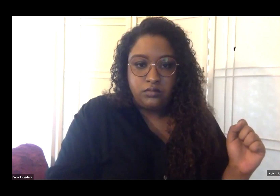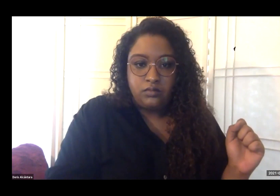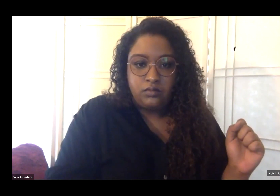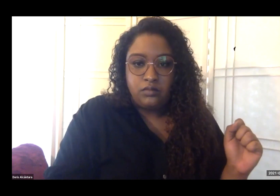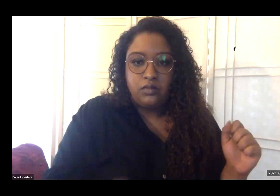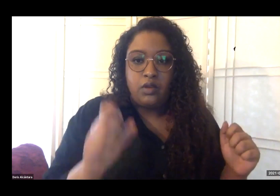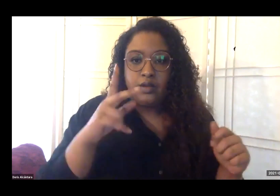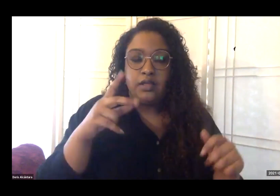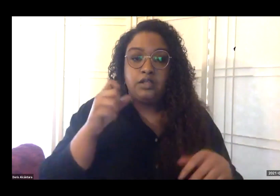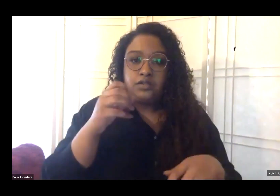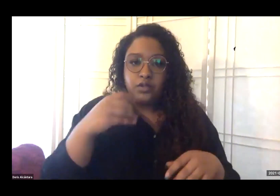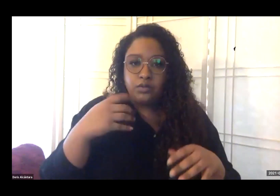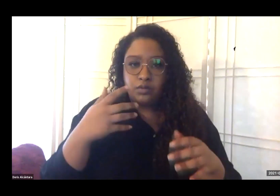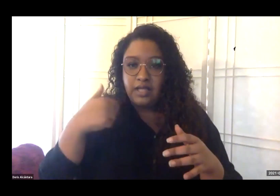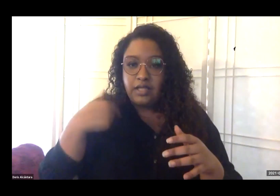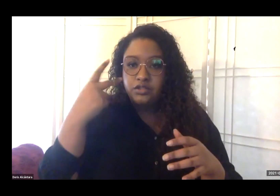Okay.